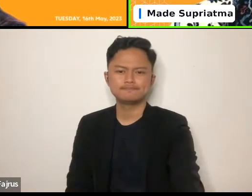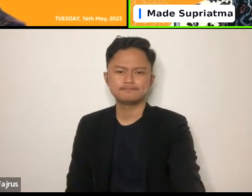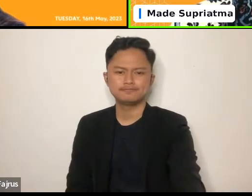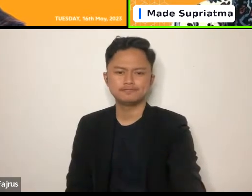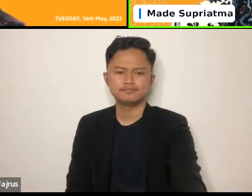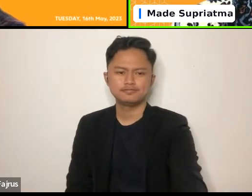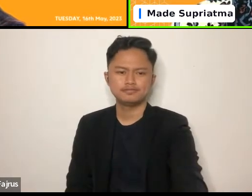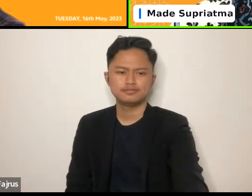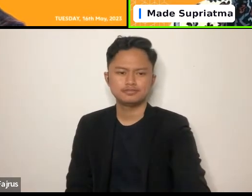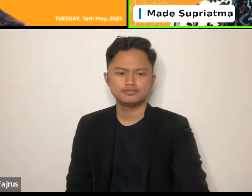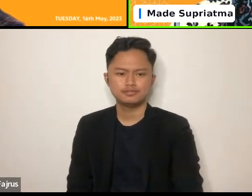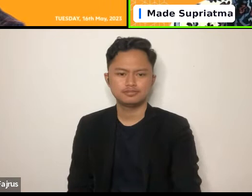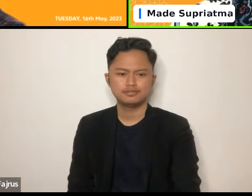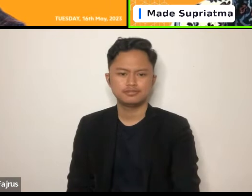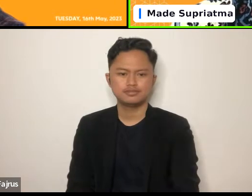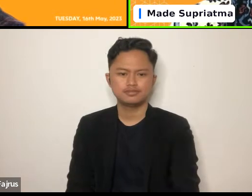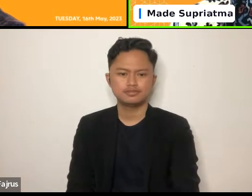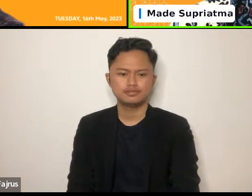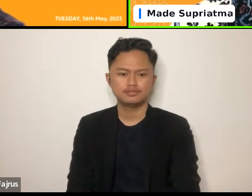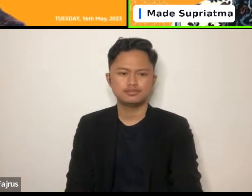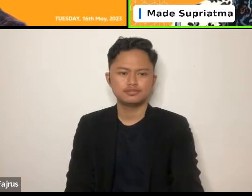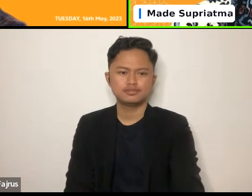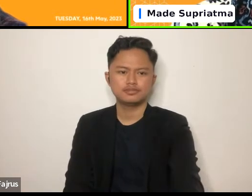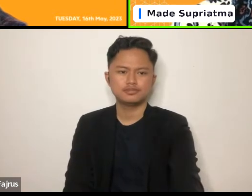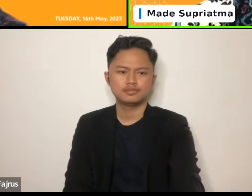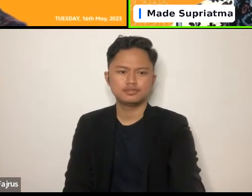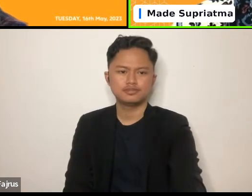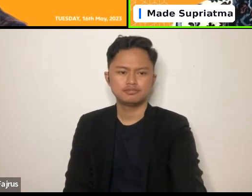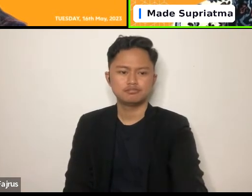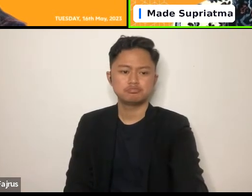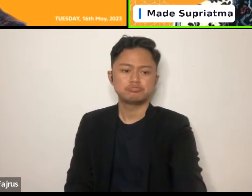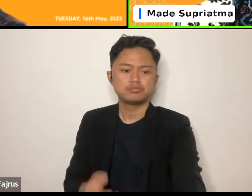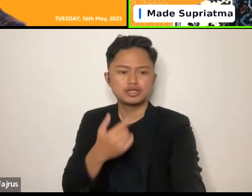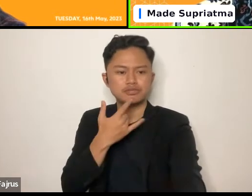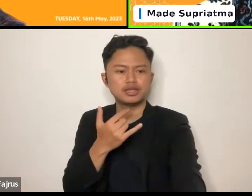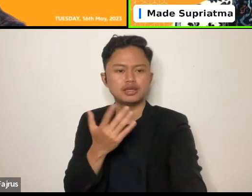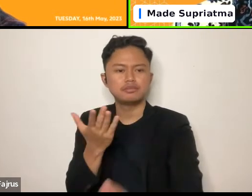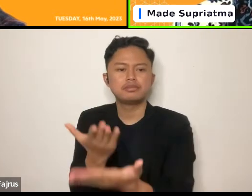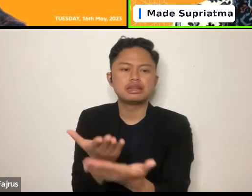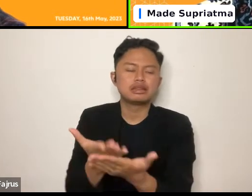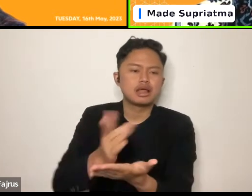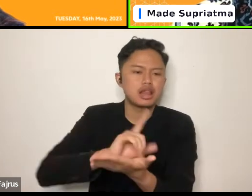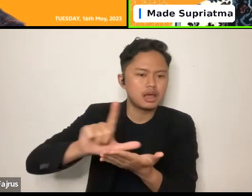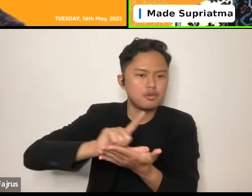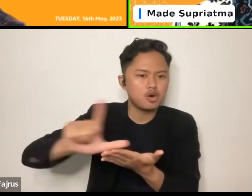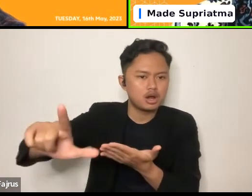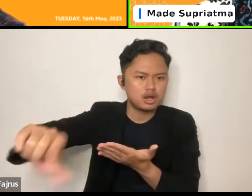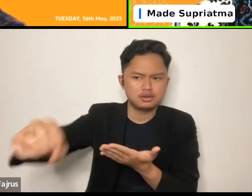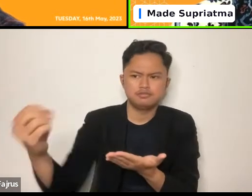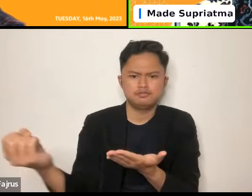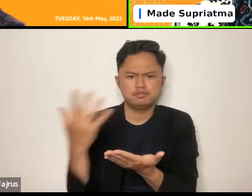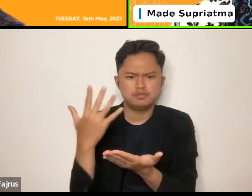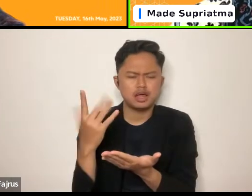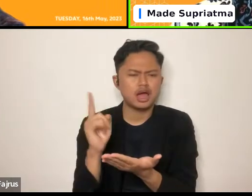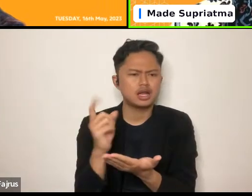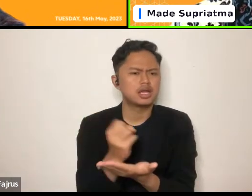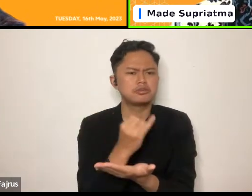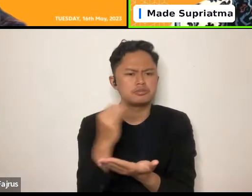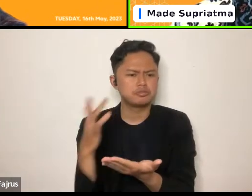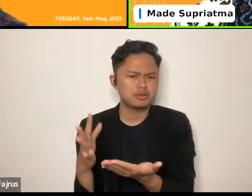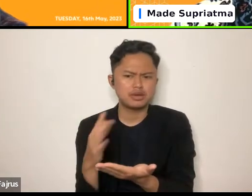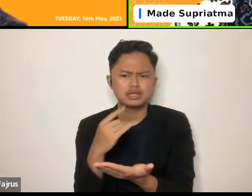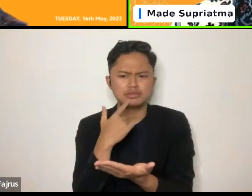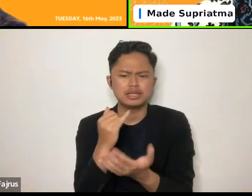domestic front, I think as the report, all the report has said, there's something big going